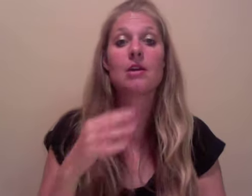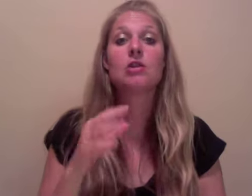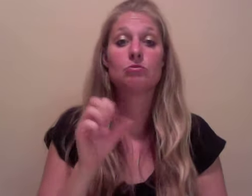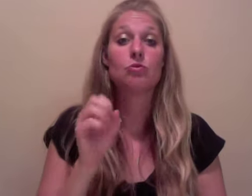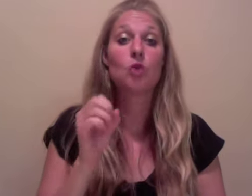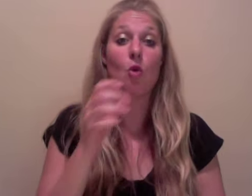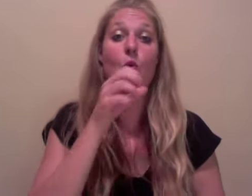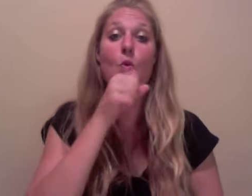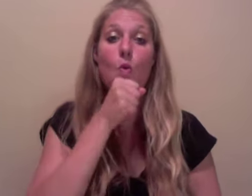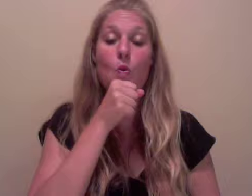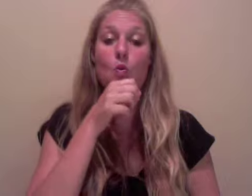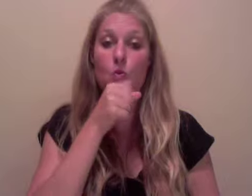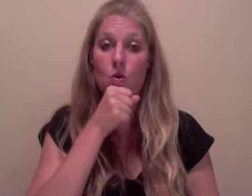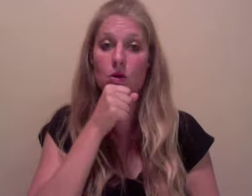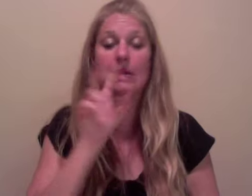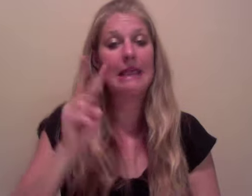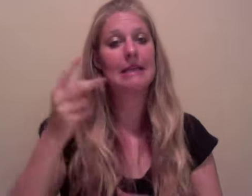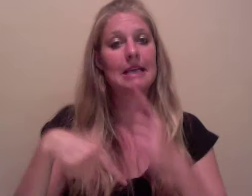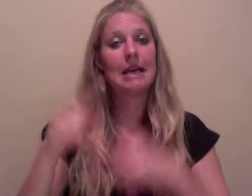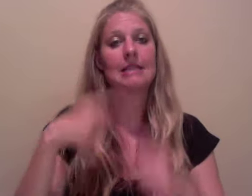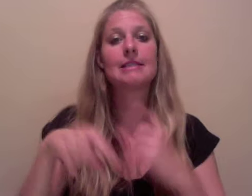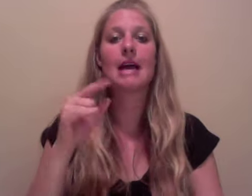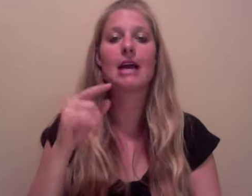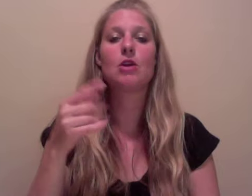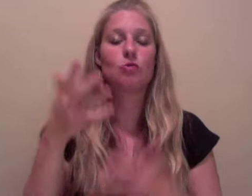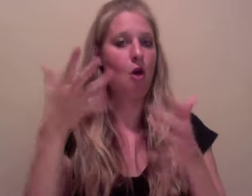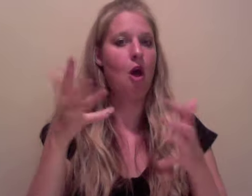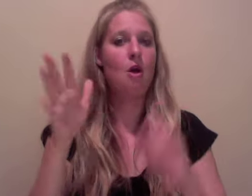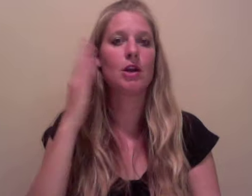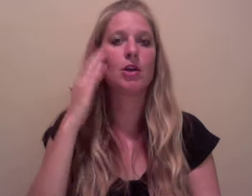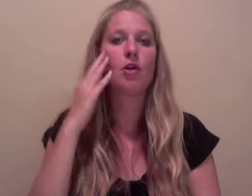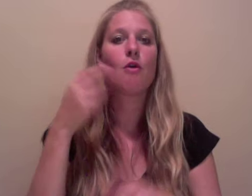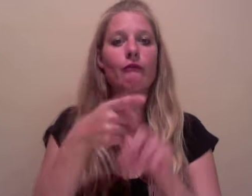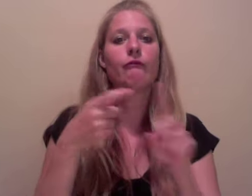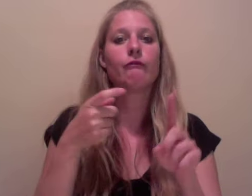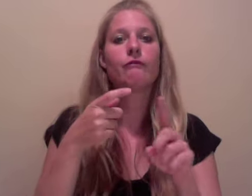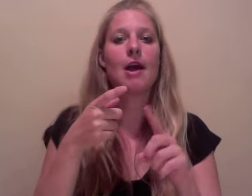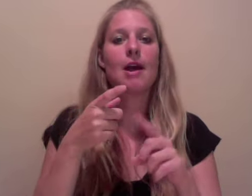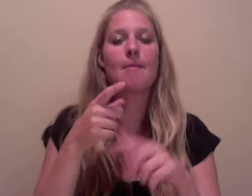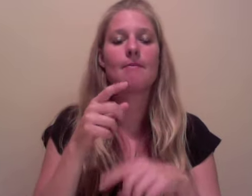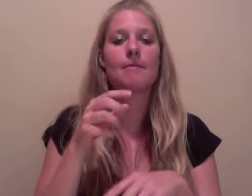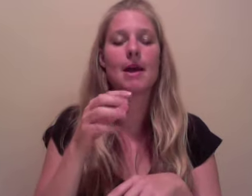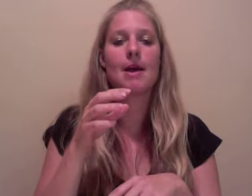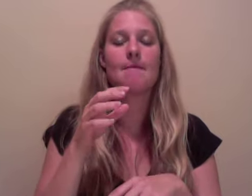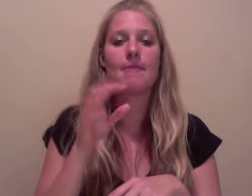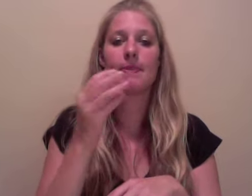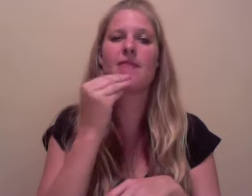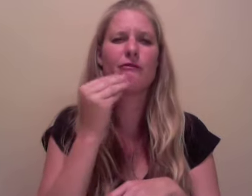like the color orange. So orange, that's the first sign, and the second sign you should already know from